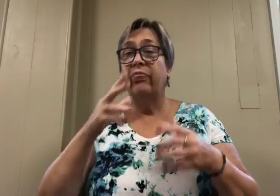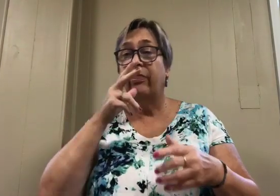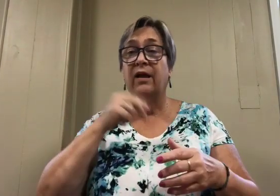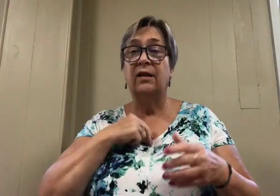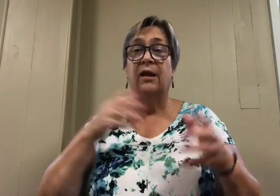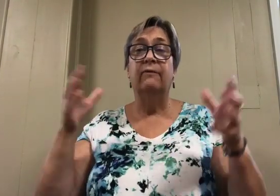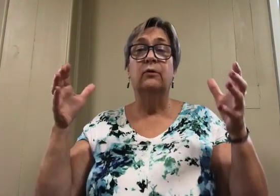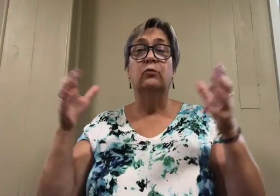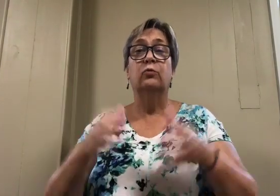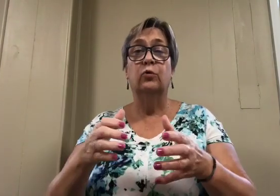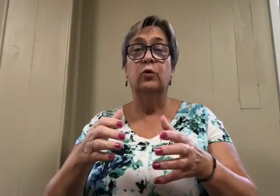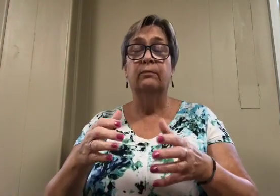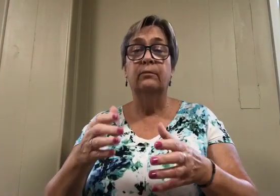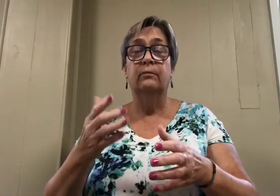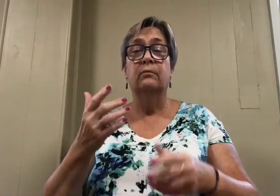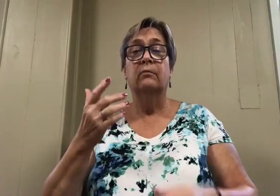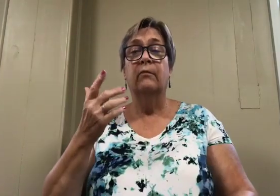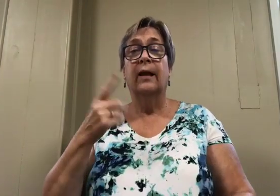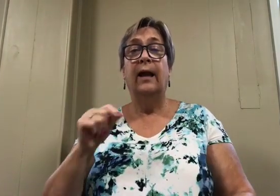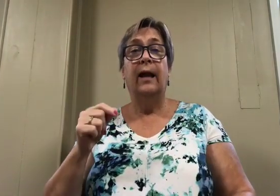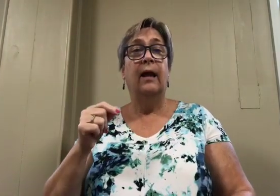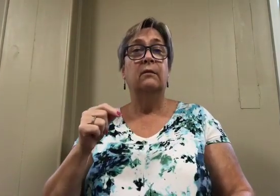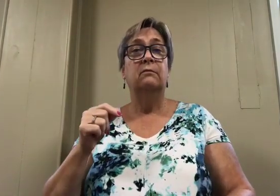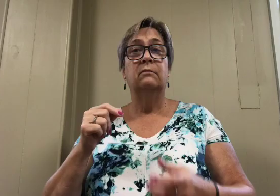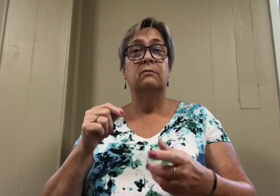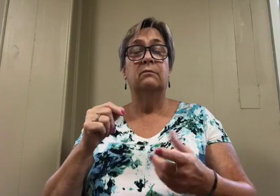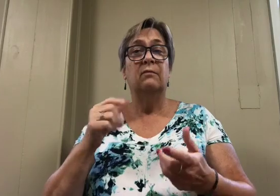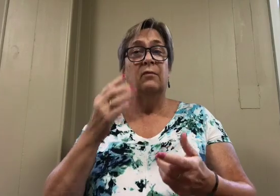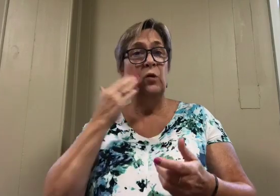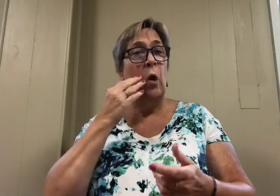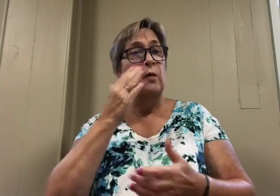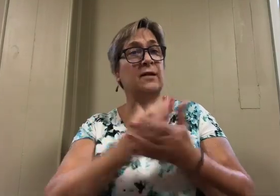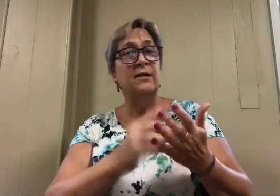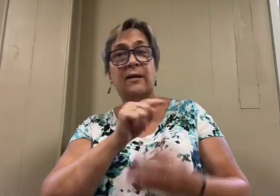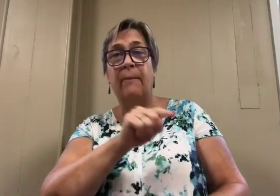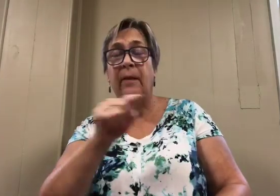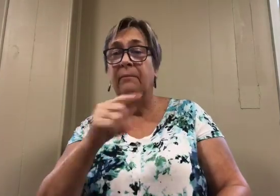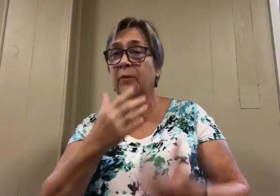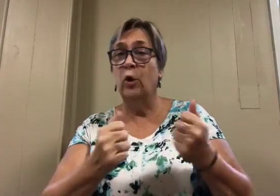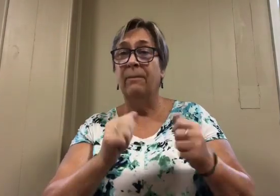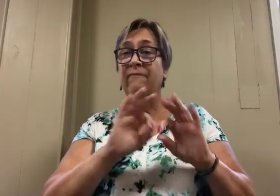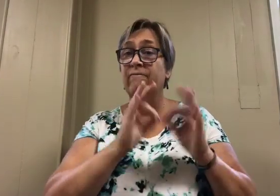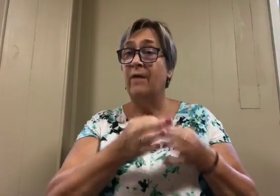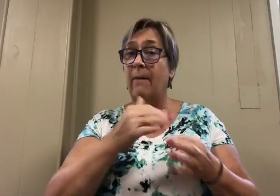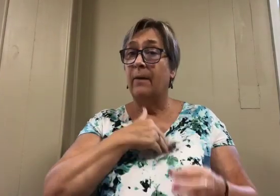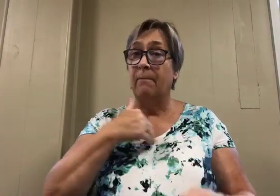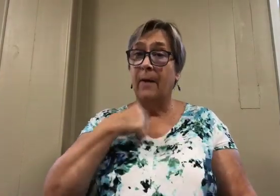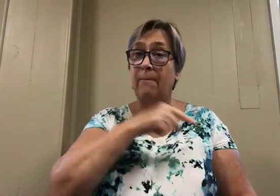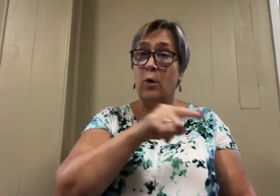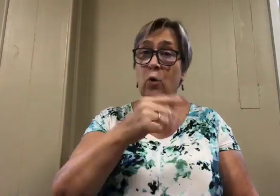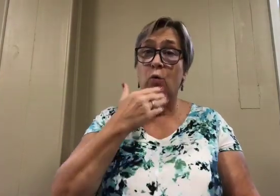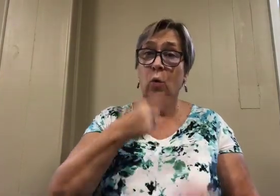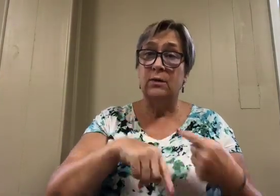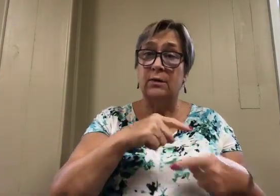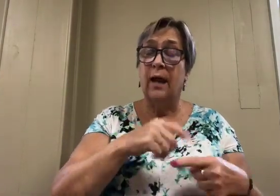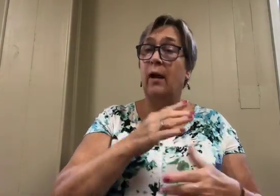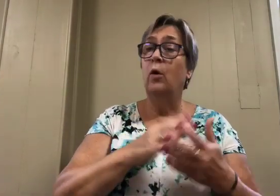an event, or Thanksgiving gathering, for example. We know some of the people there. Some of them might even be